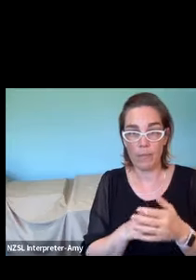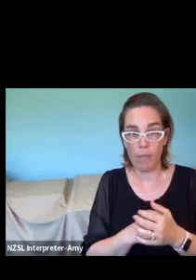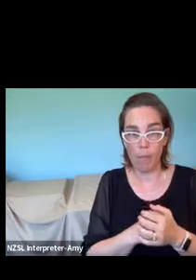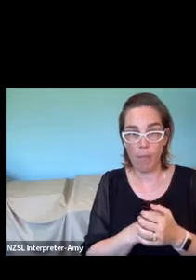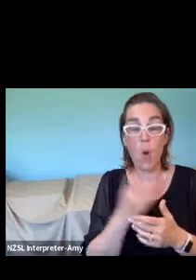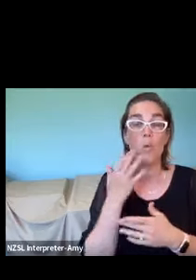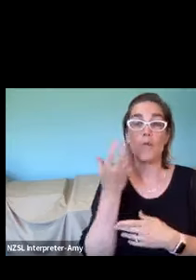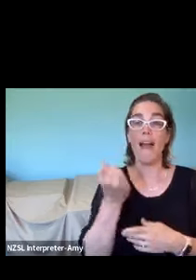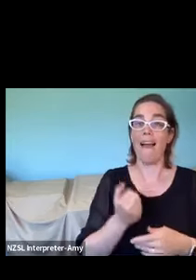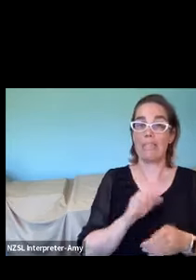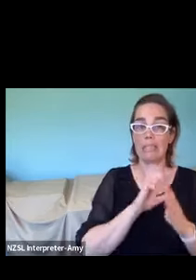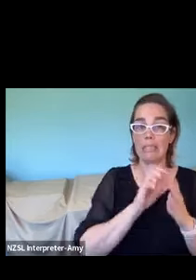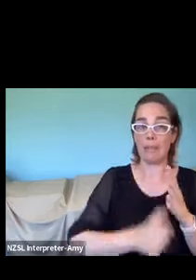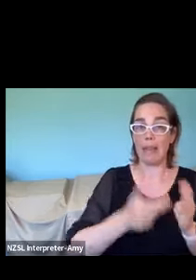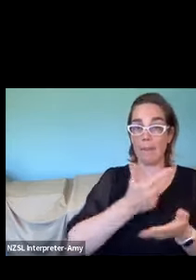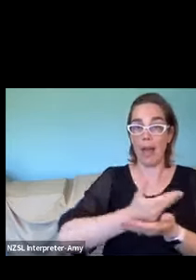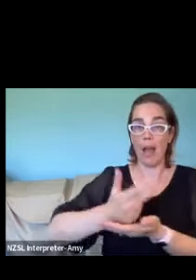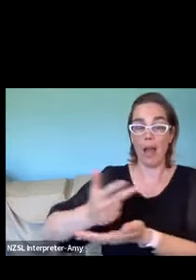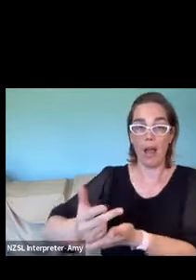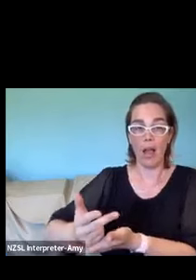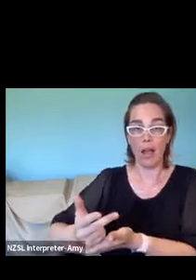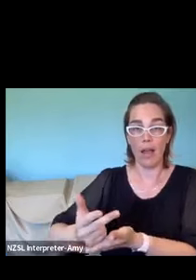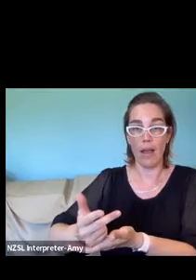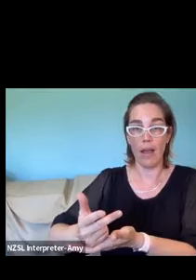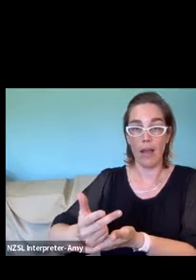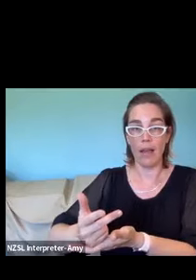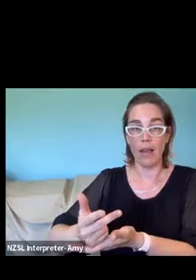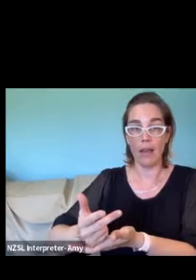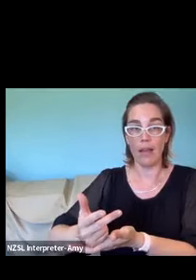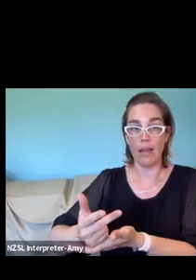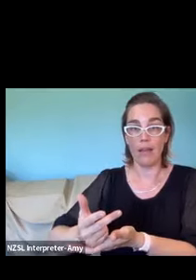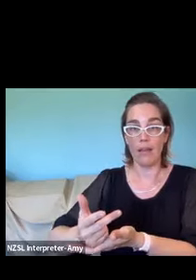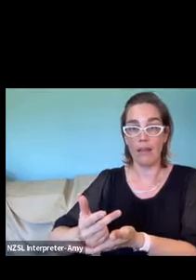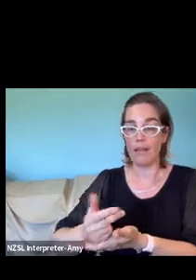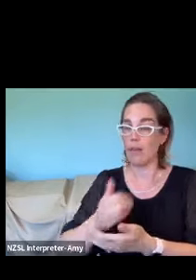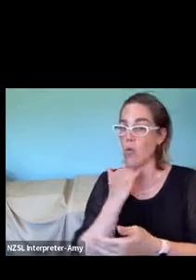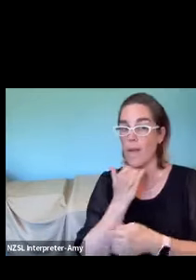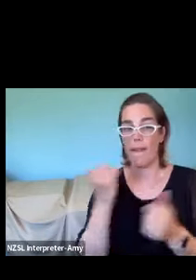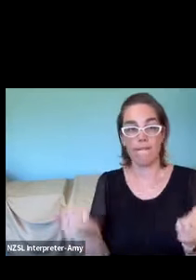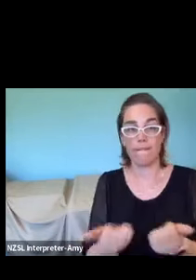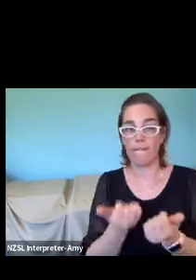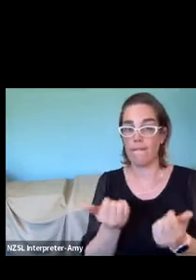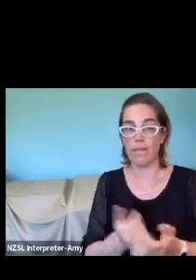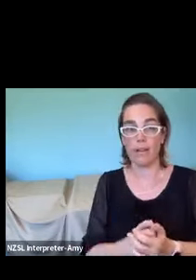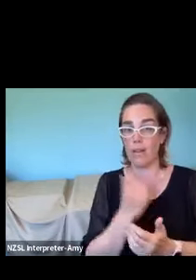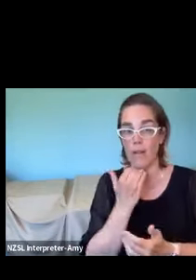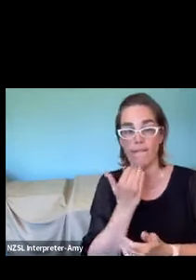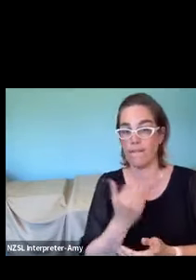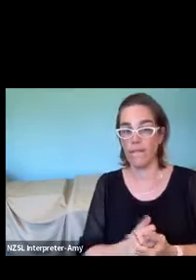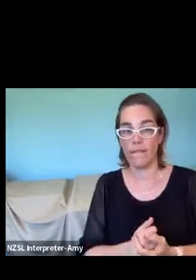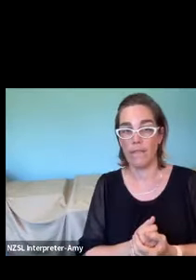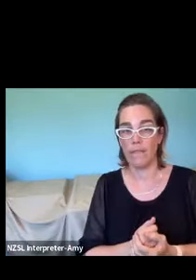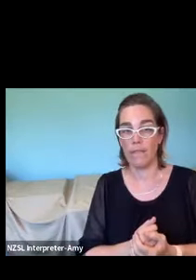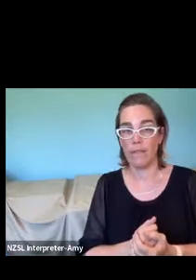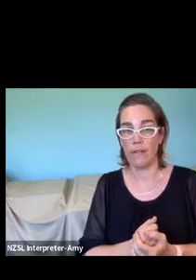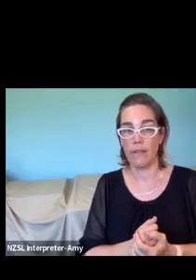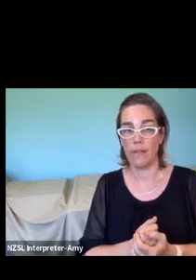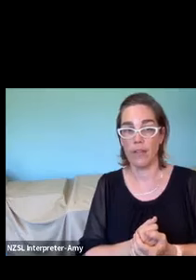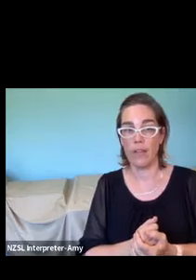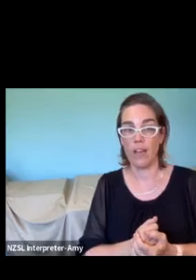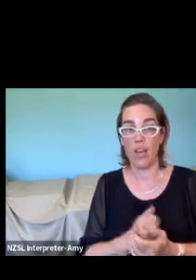disability parking, they don't give you enough time parking, especially and to do what you need to do and then